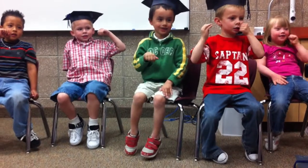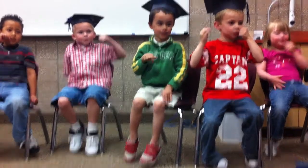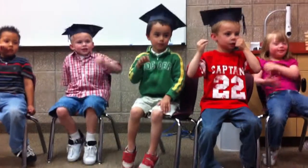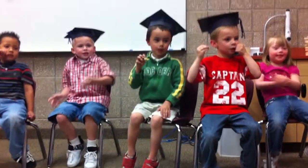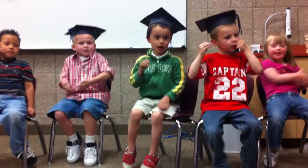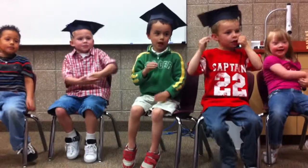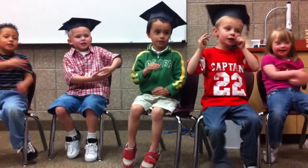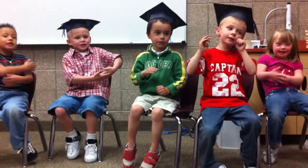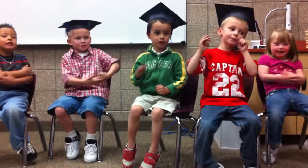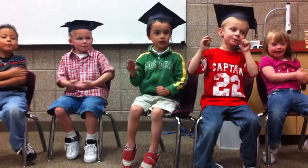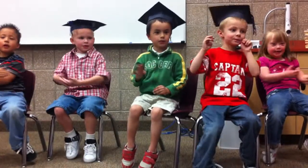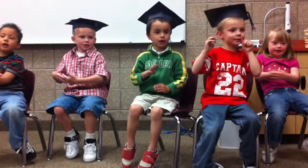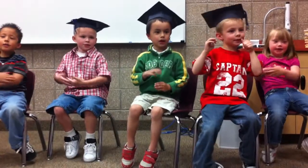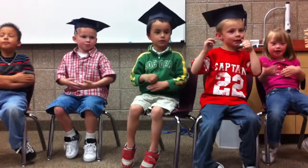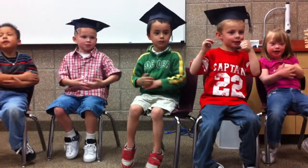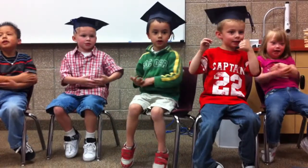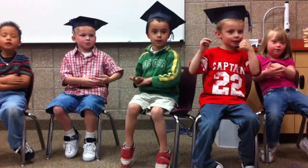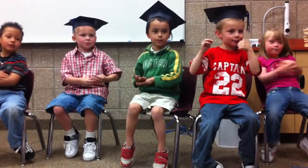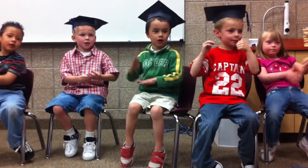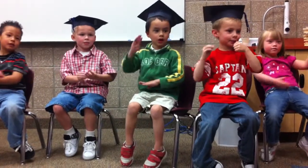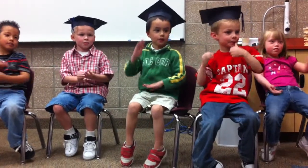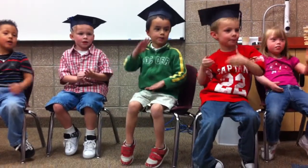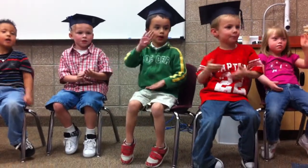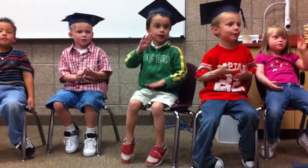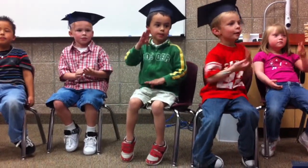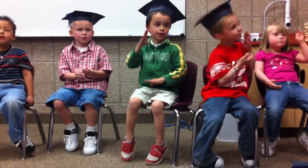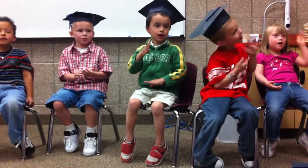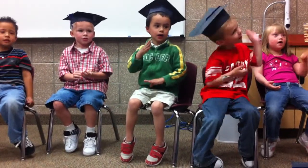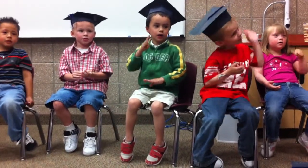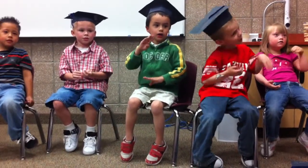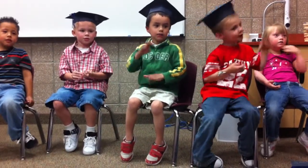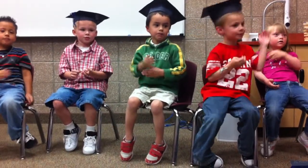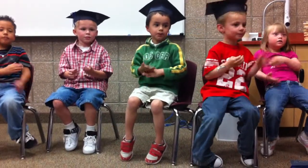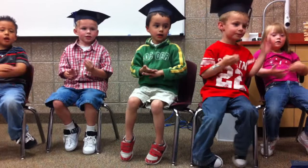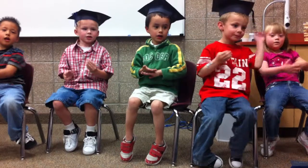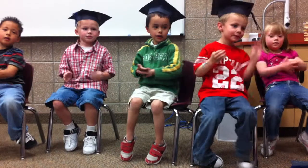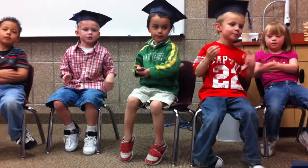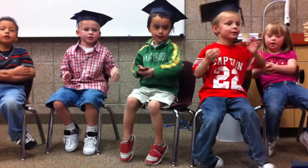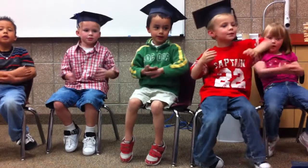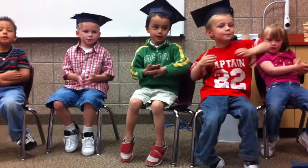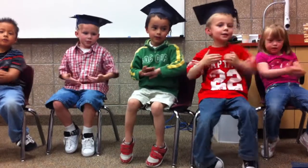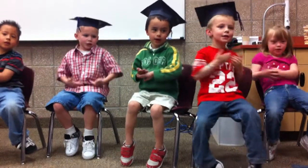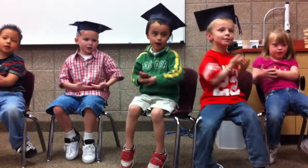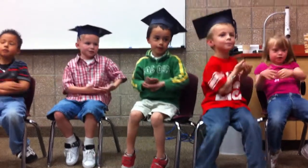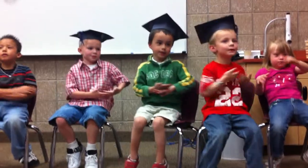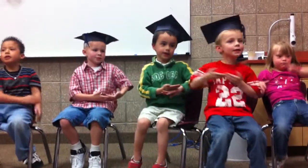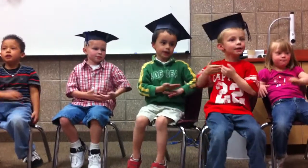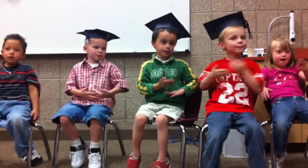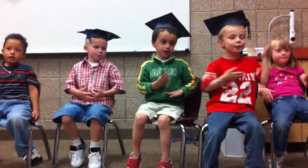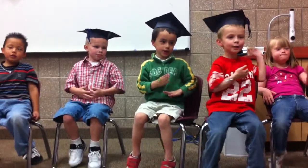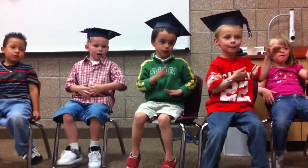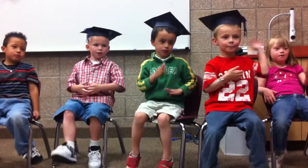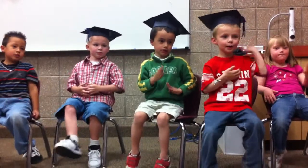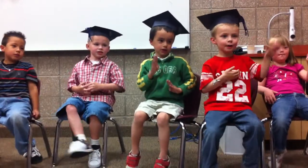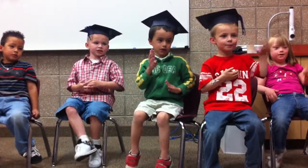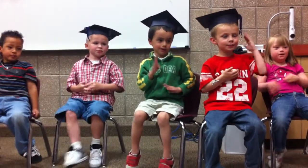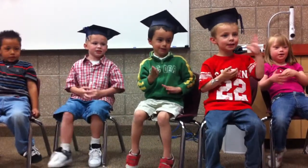Baby, baby, b-b-b. Baby, baby, b-b-b.